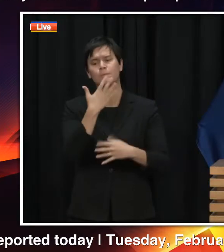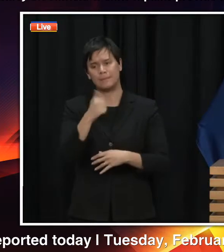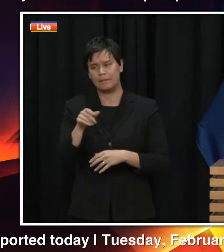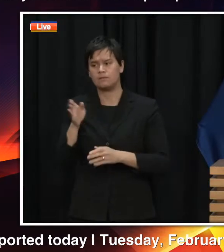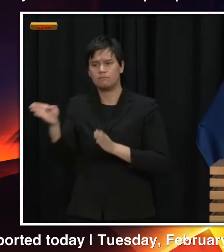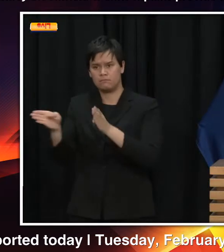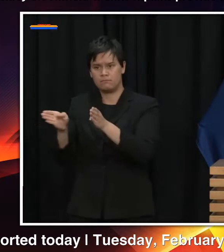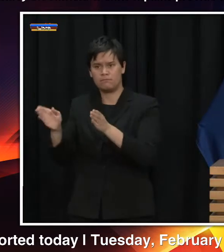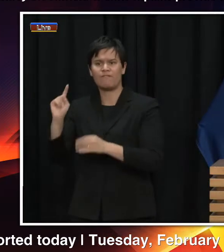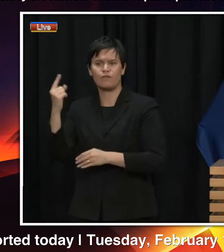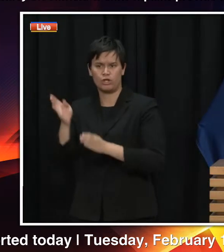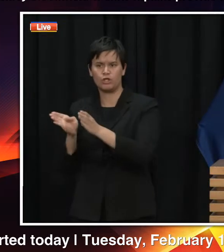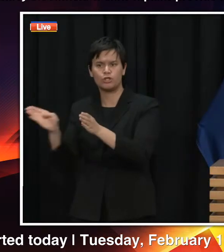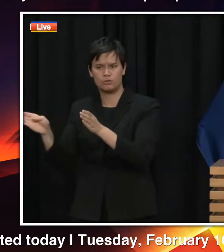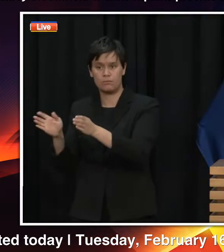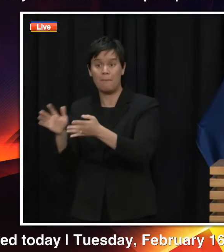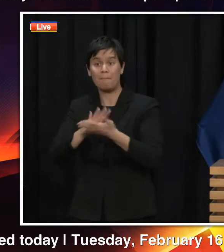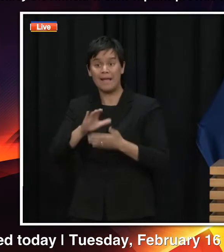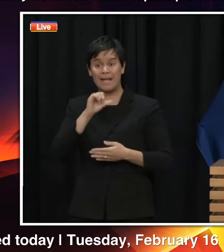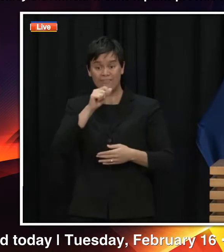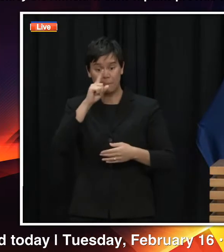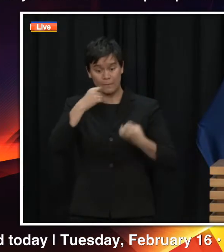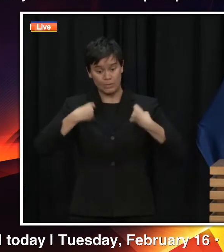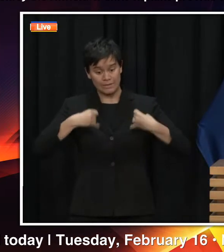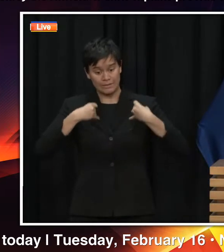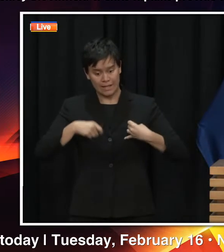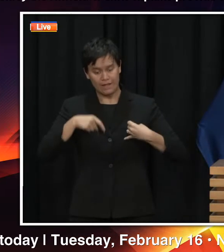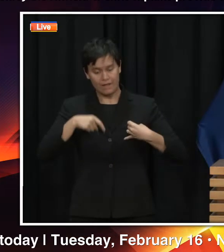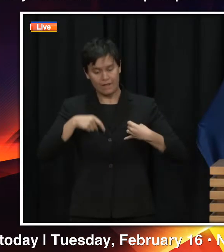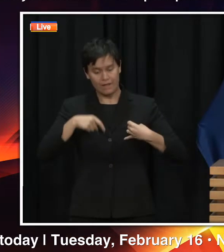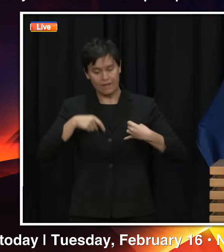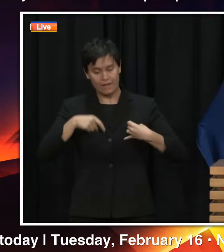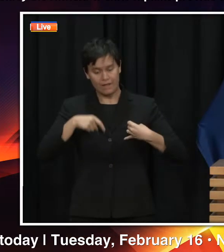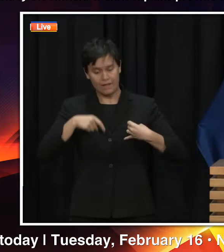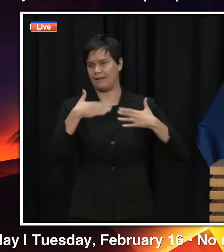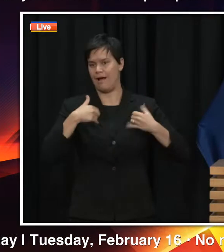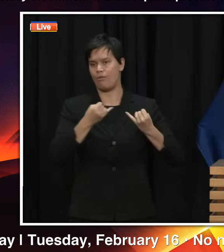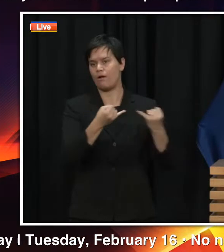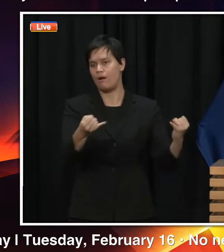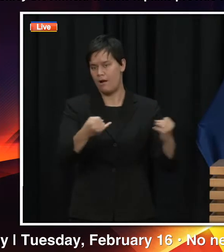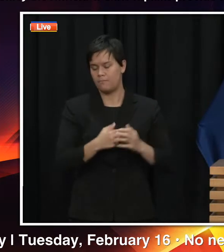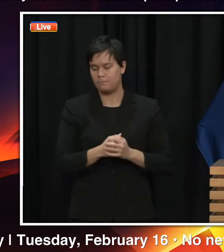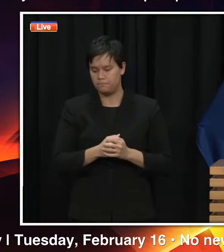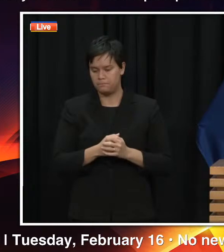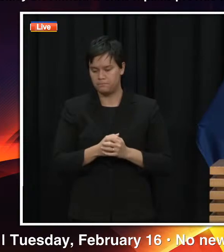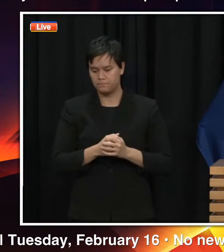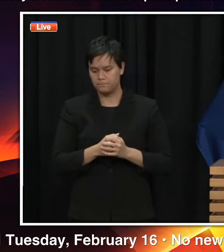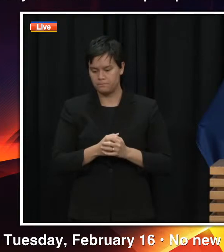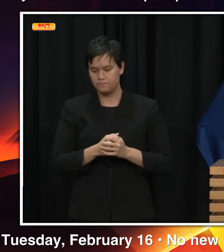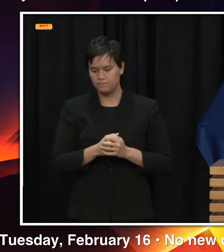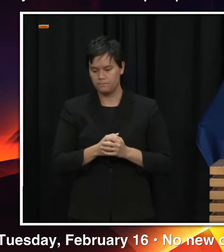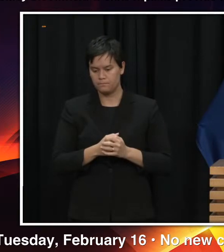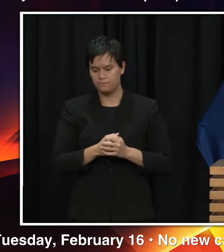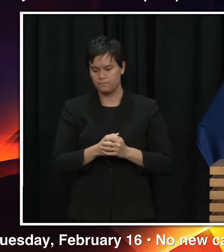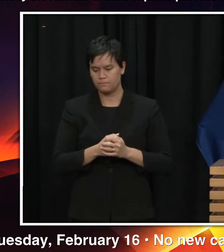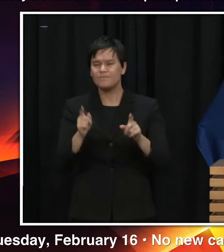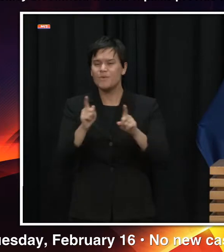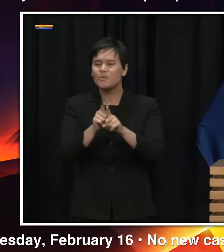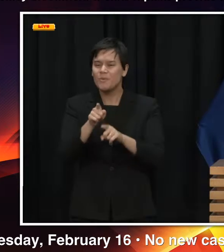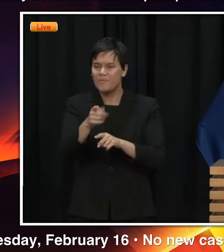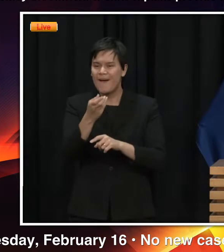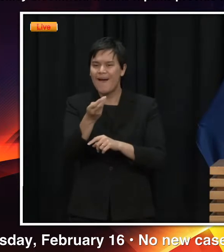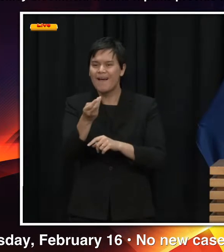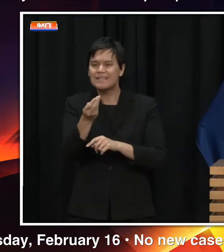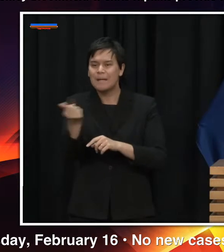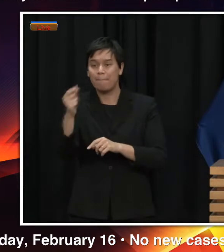Healthline. I also just want to finish on a note of thanking the many New Zealanders who provide very nice messages of